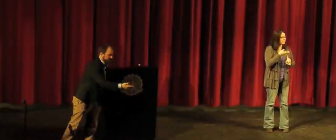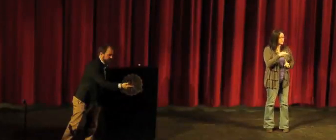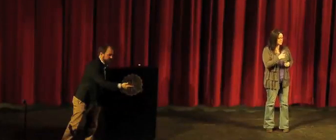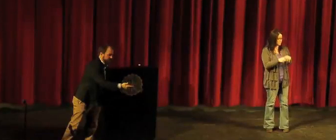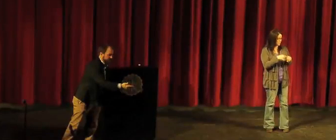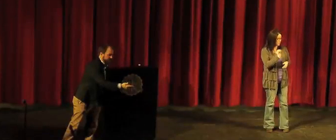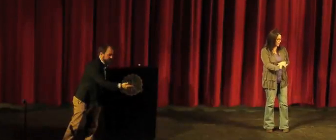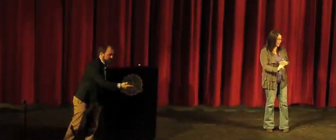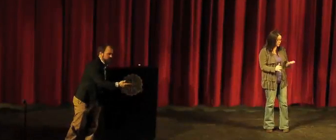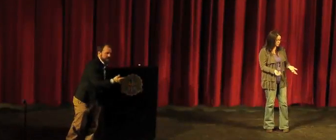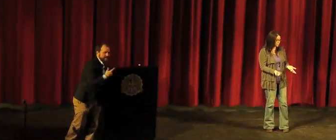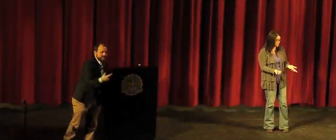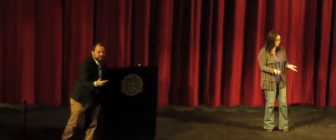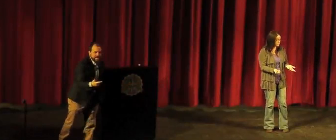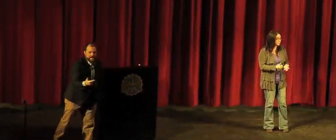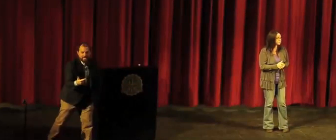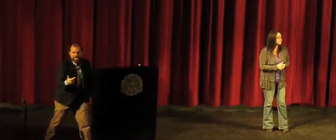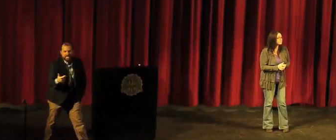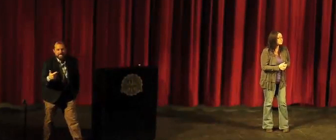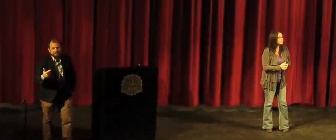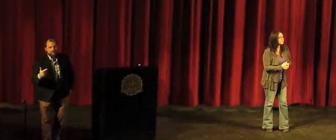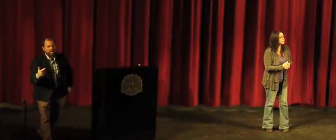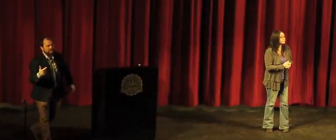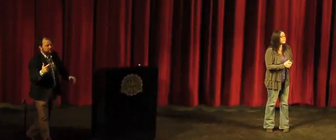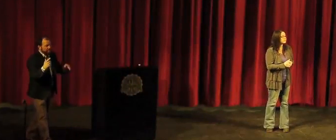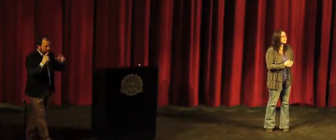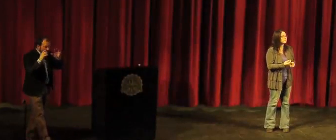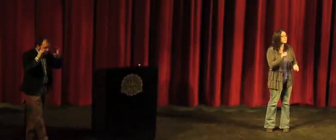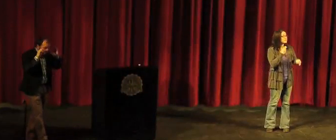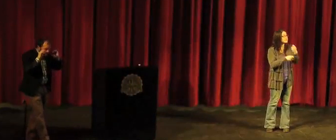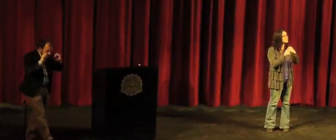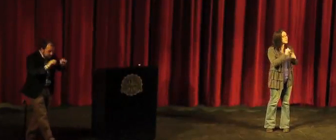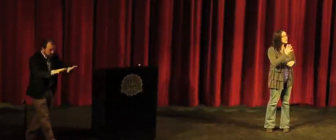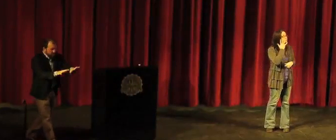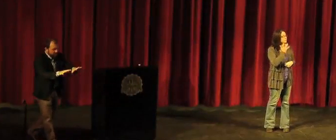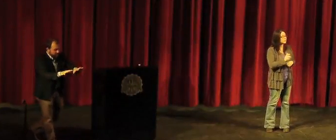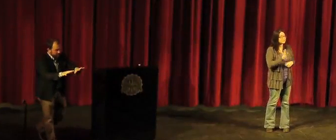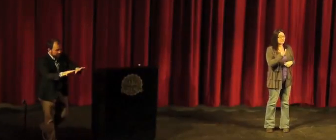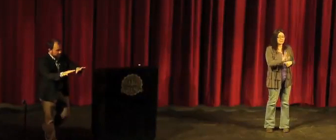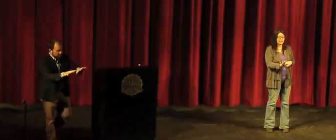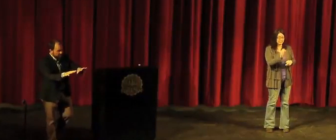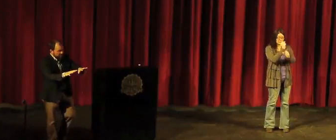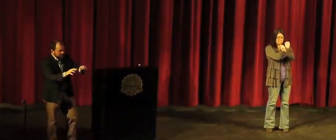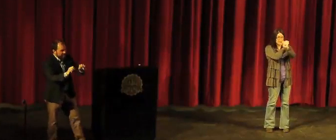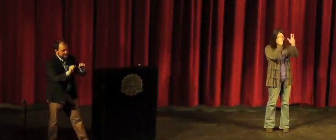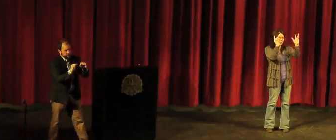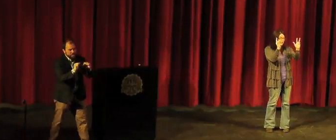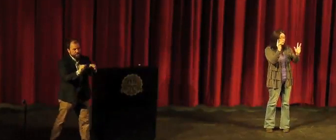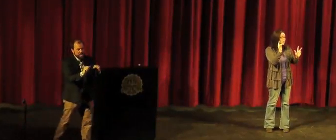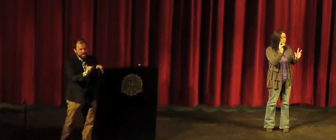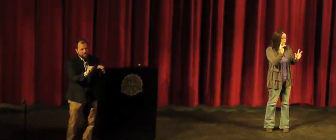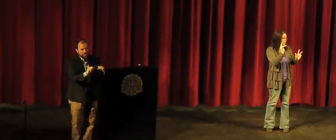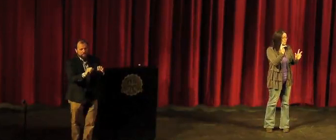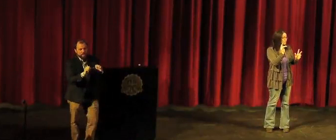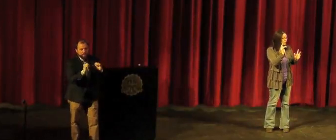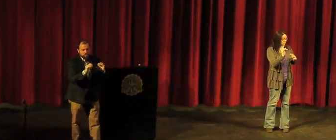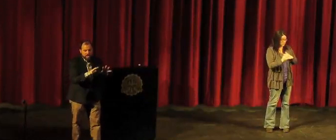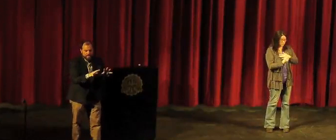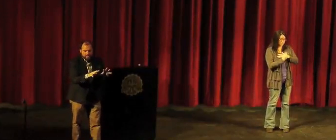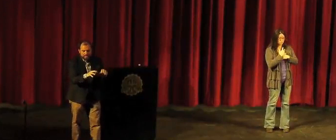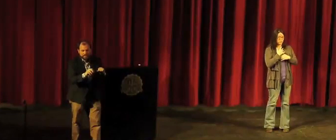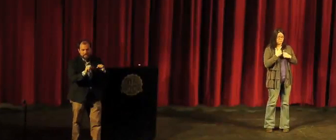about that. Instead, it's because his imagination has been shaped